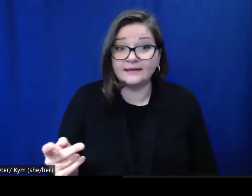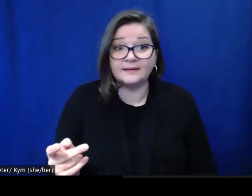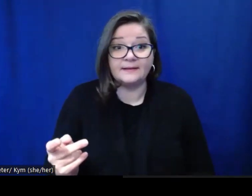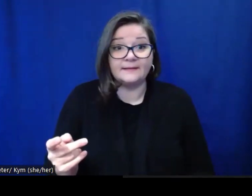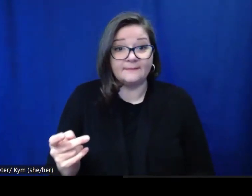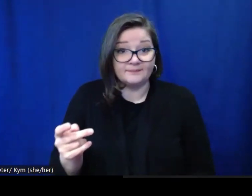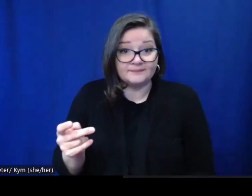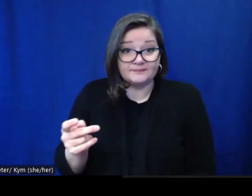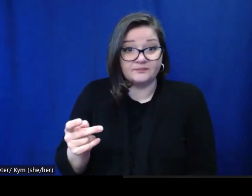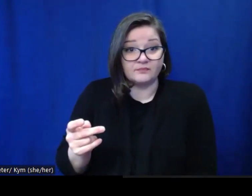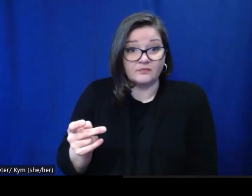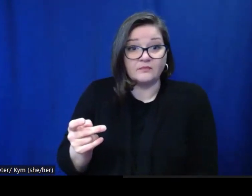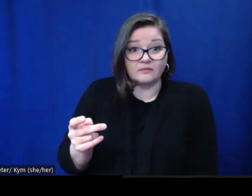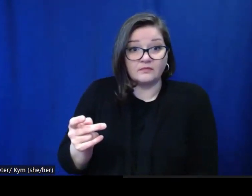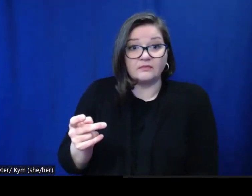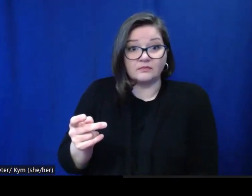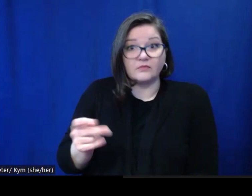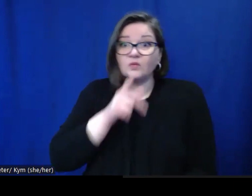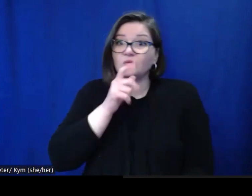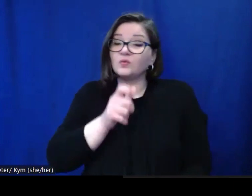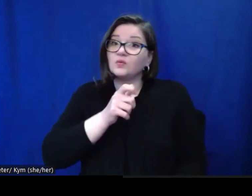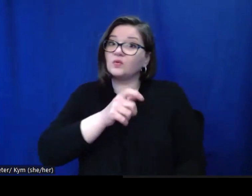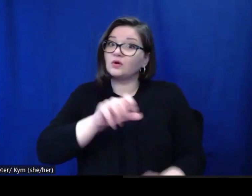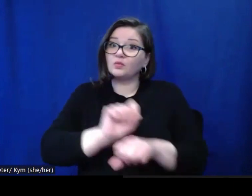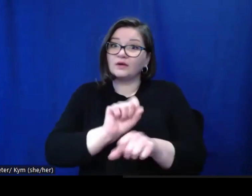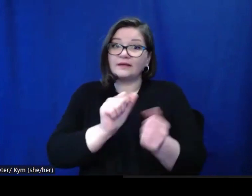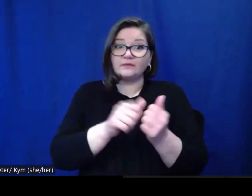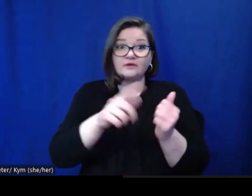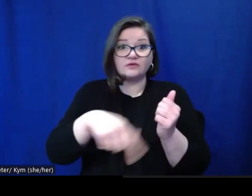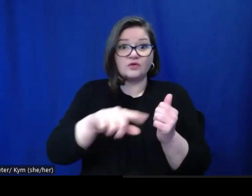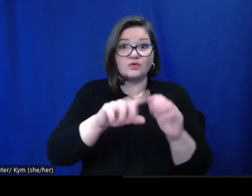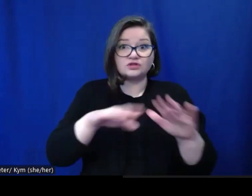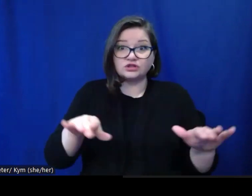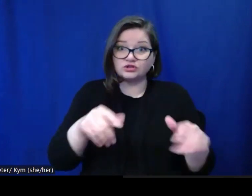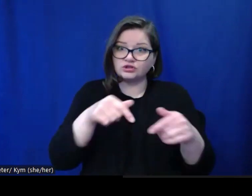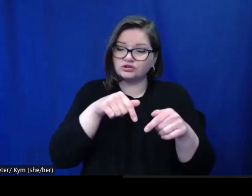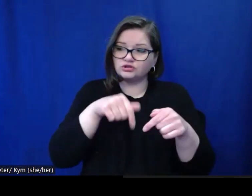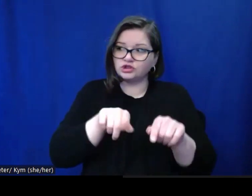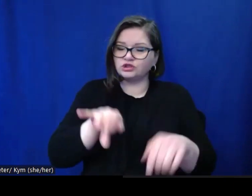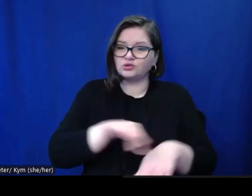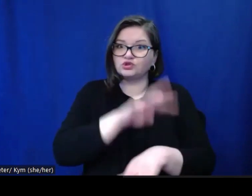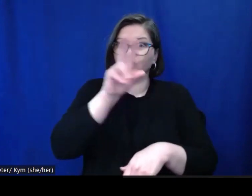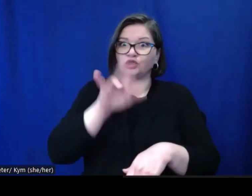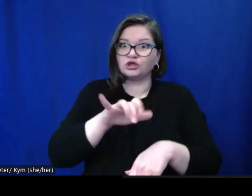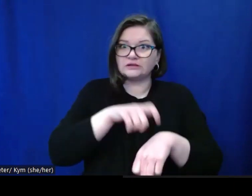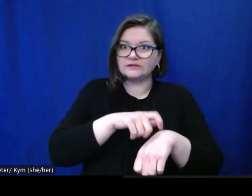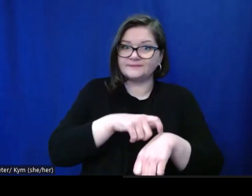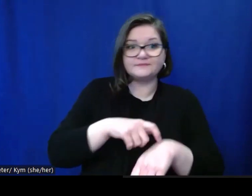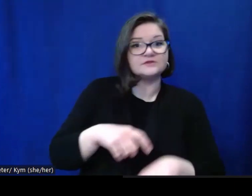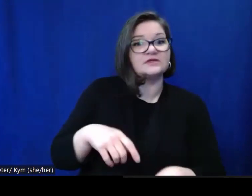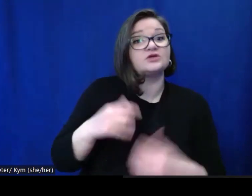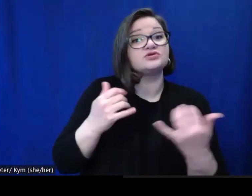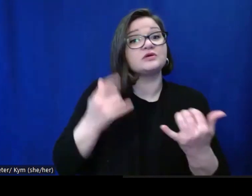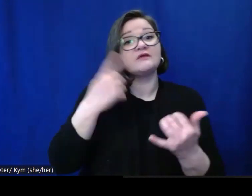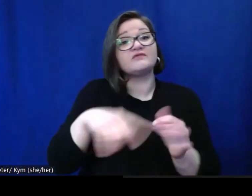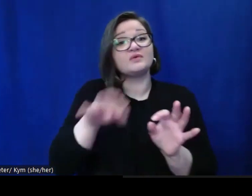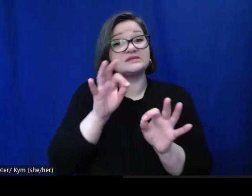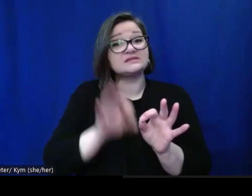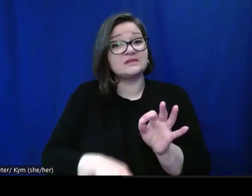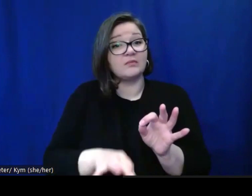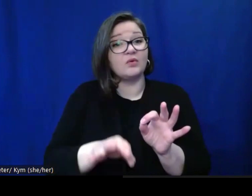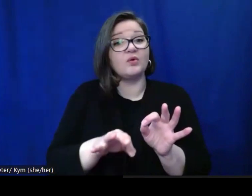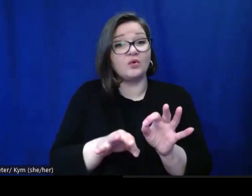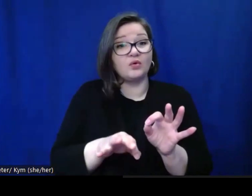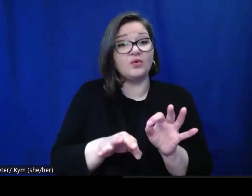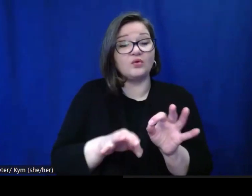children, with very early care children. So just for the simple, just to be able